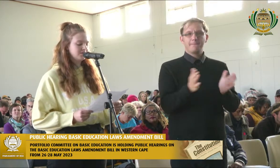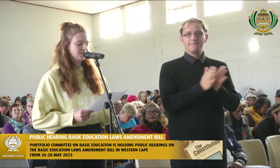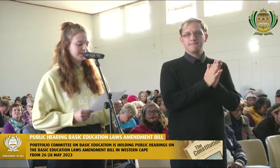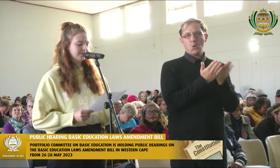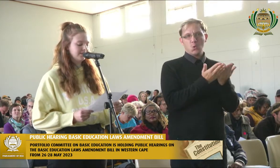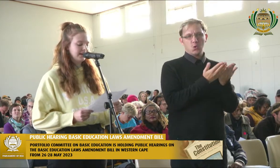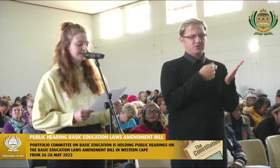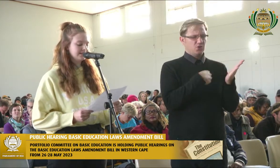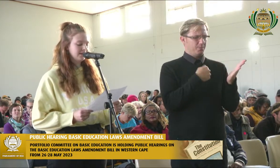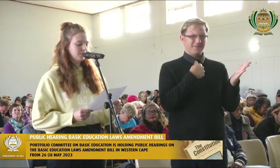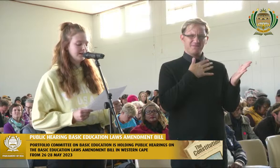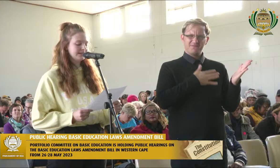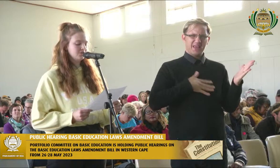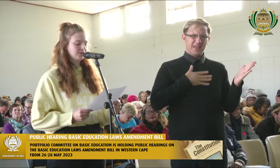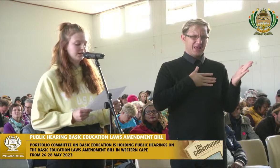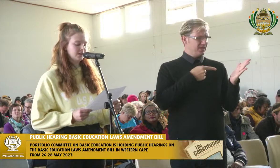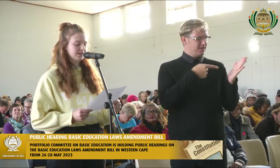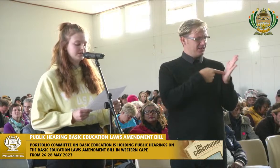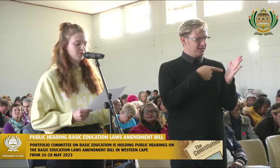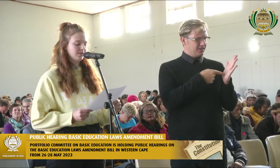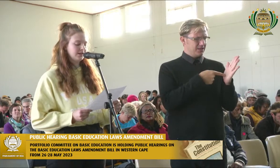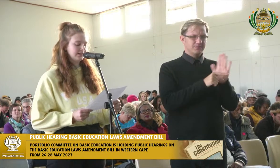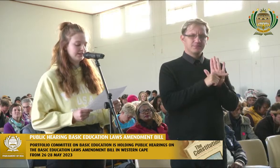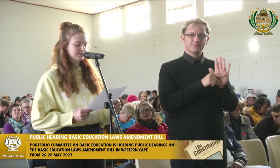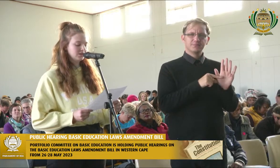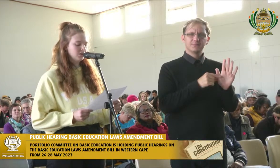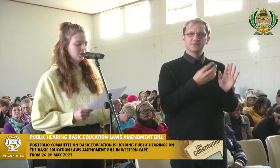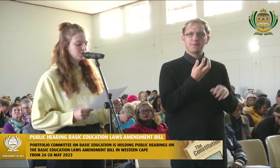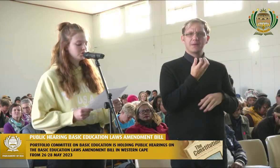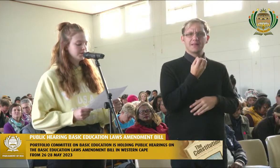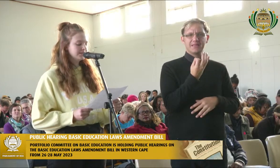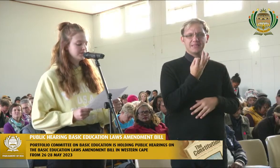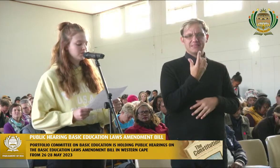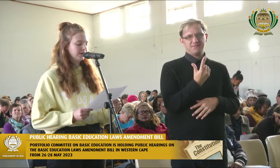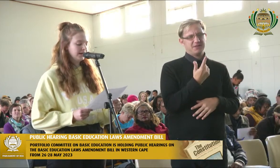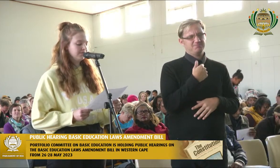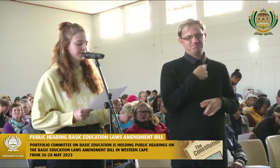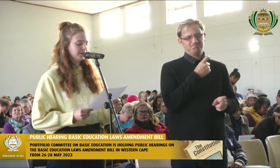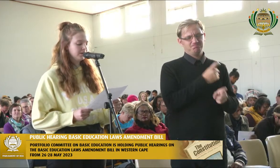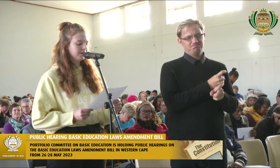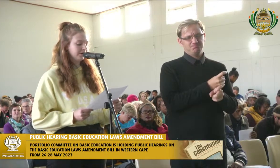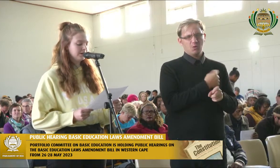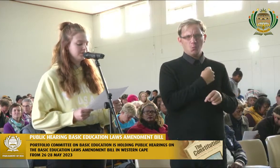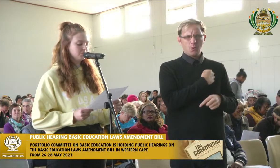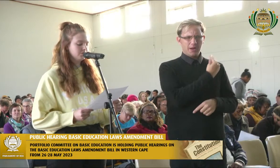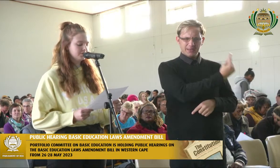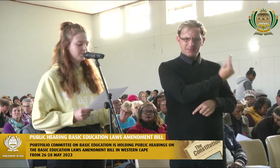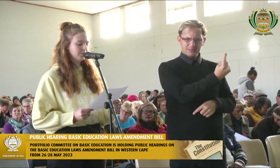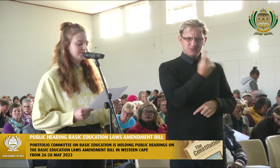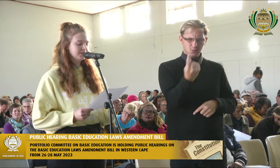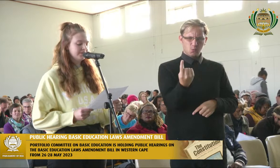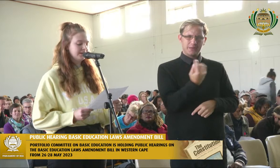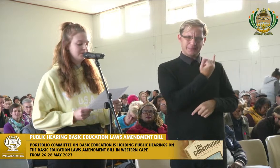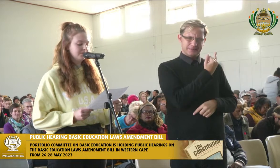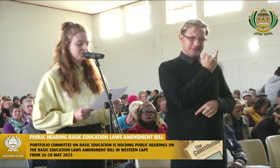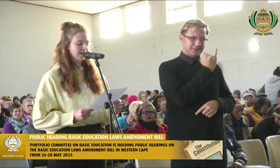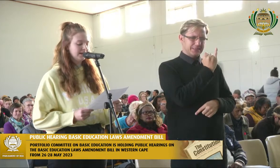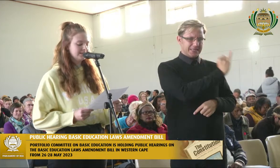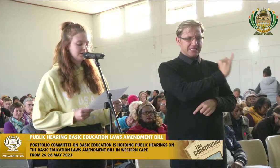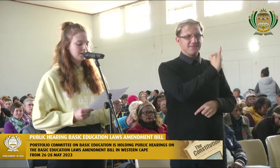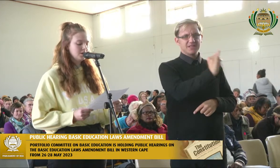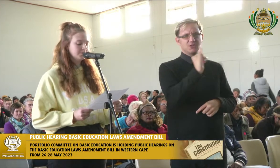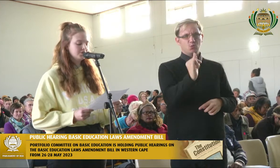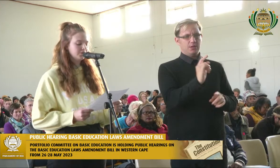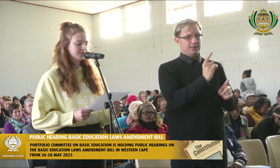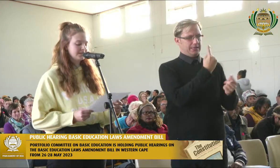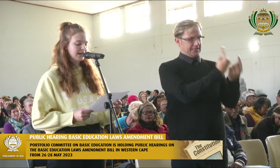against Clause 37, as everyone is unique and so are their needs. Choice in schooling and varying curriculums used promotes